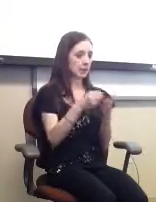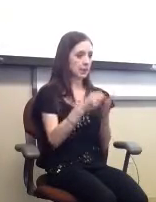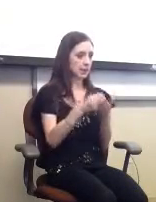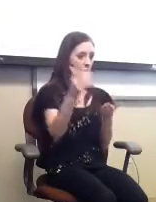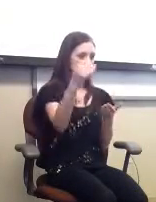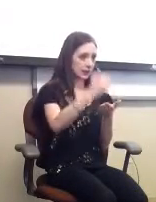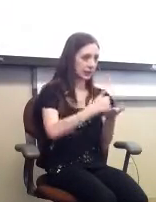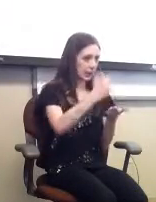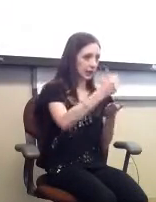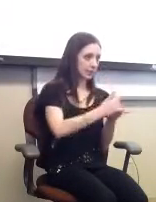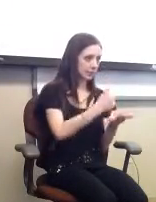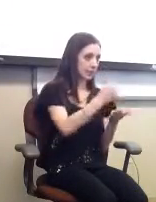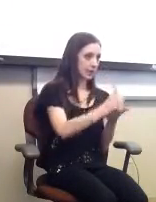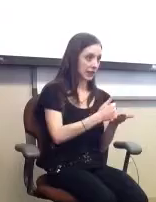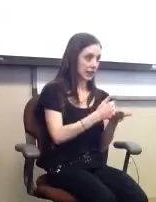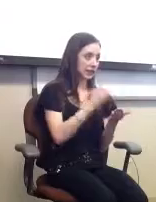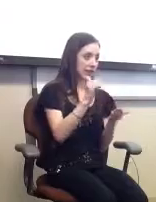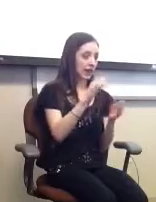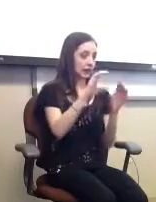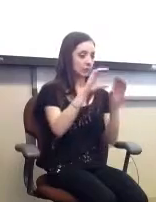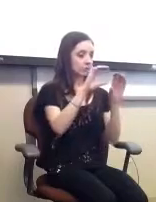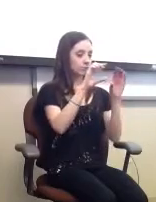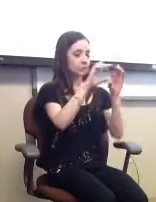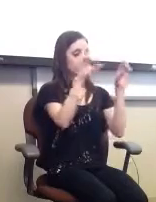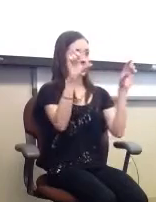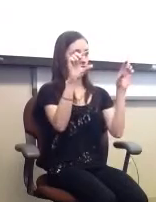getting workers' comp in the top, but a spouse is getting